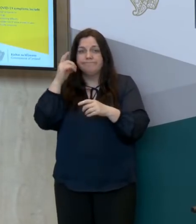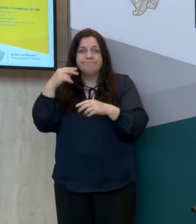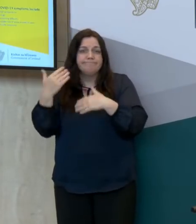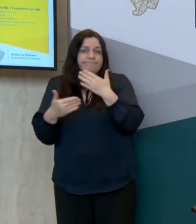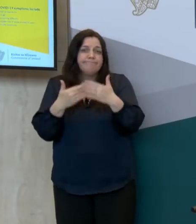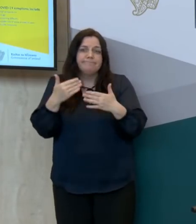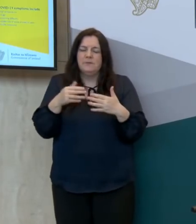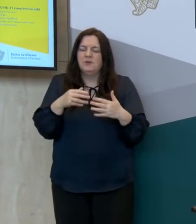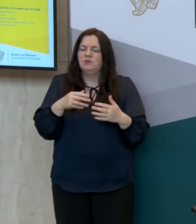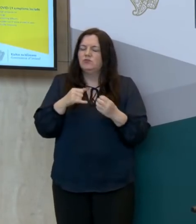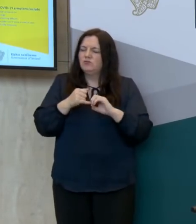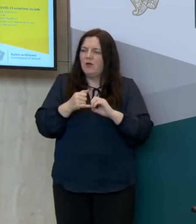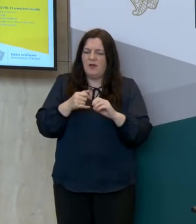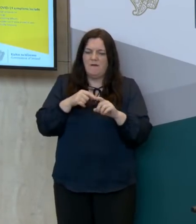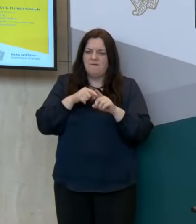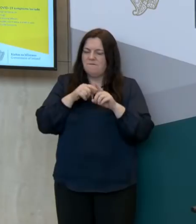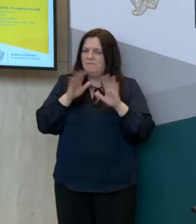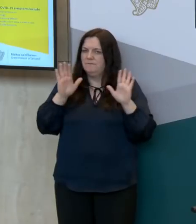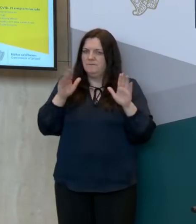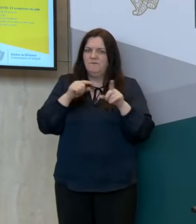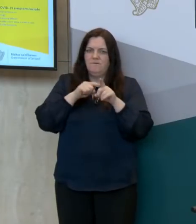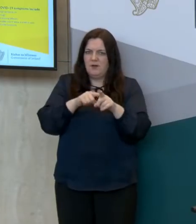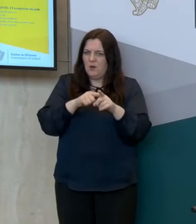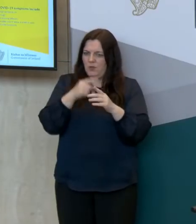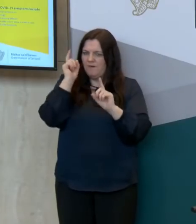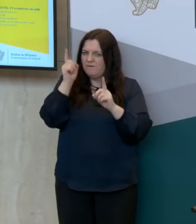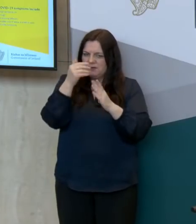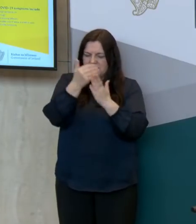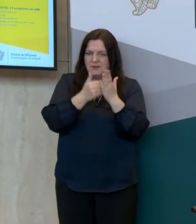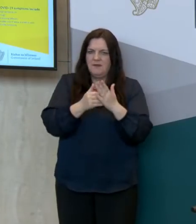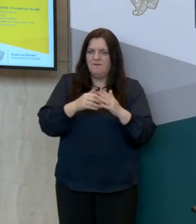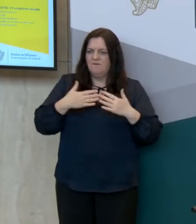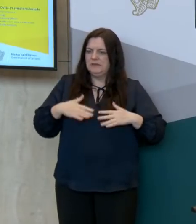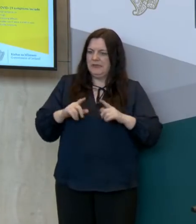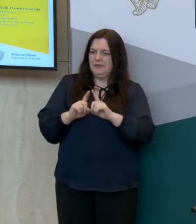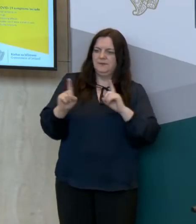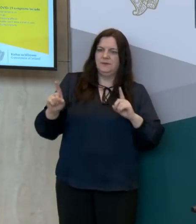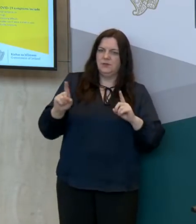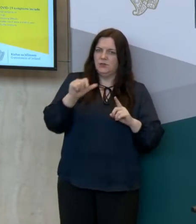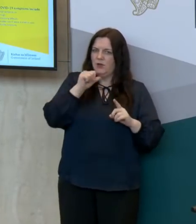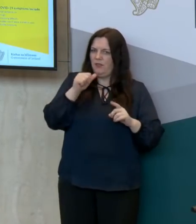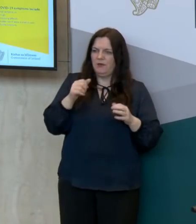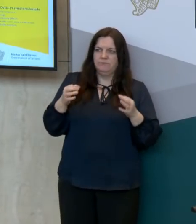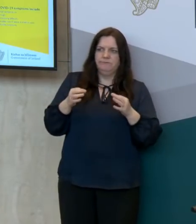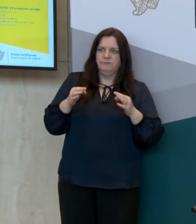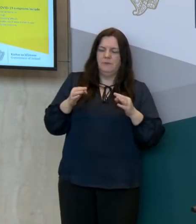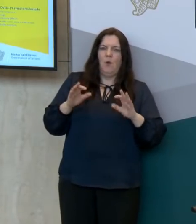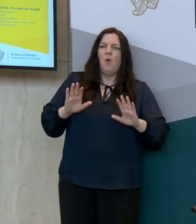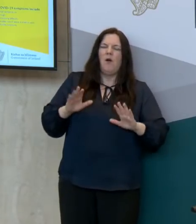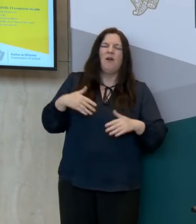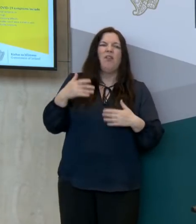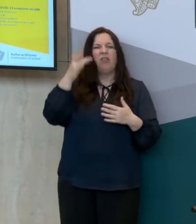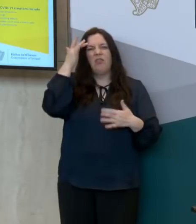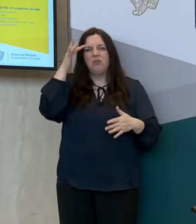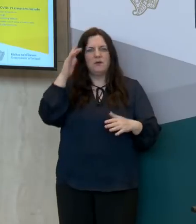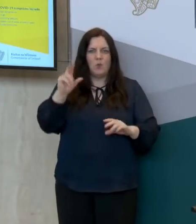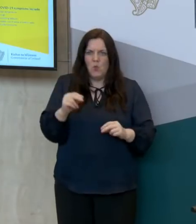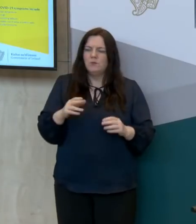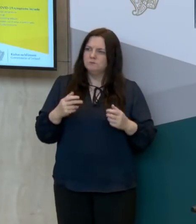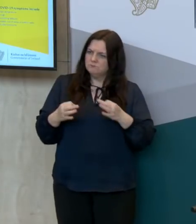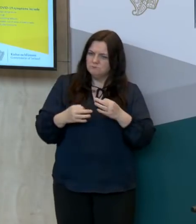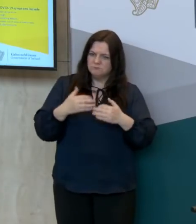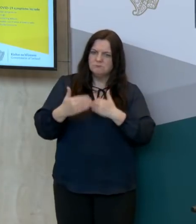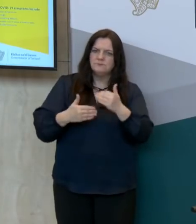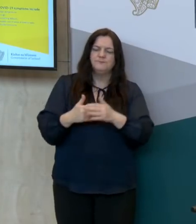public health advice, stay physically distant, and don't drop your guard. And just one final one, we saw in a report today